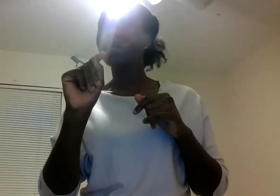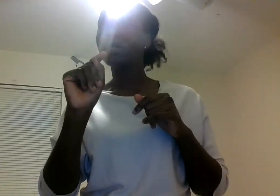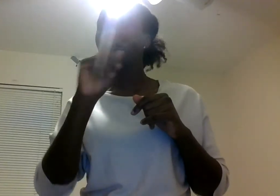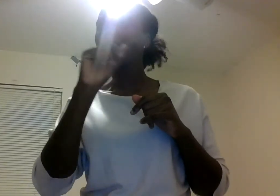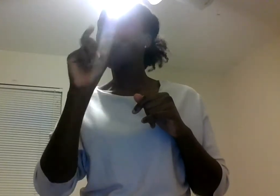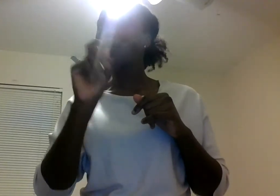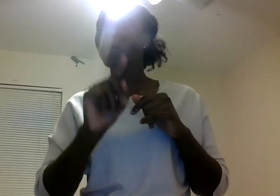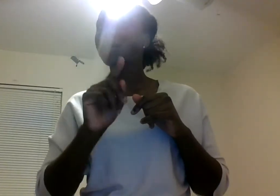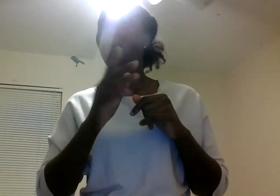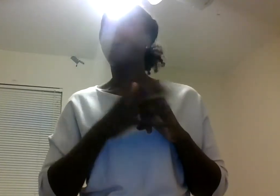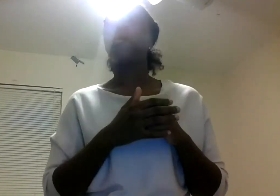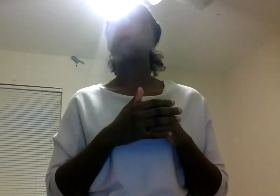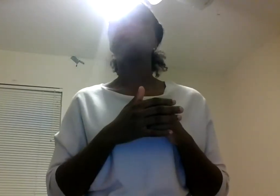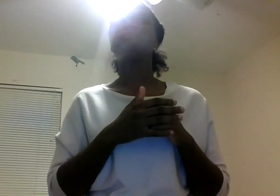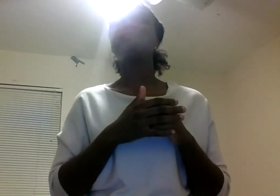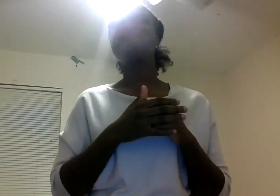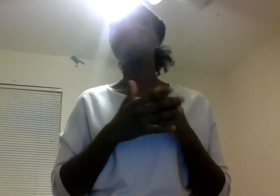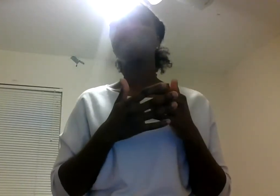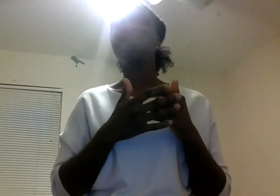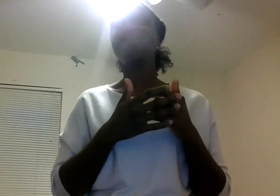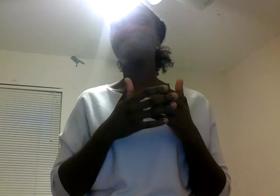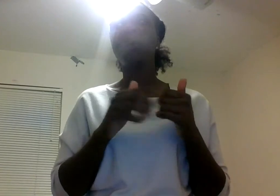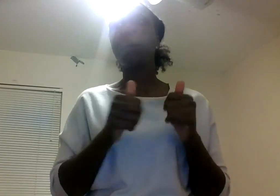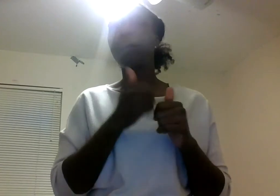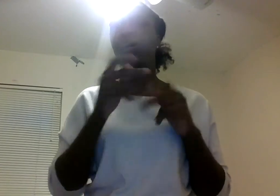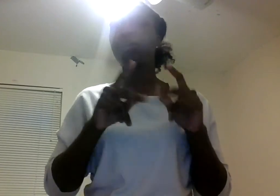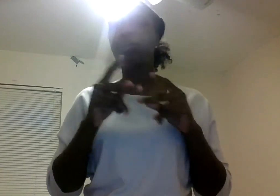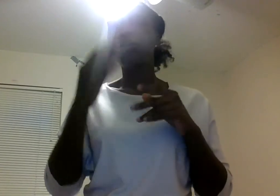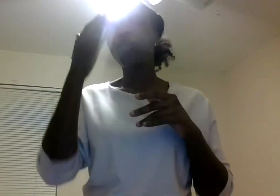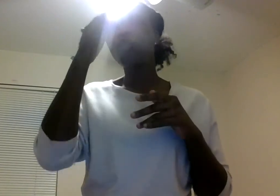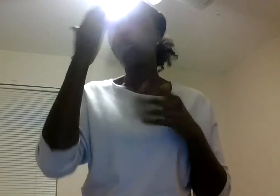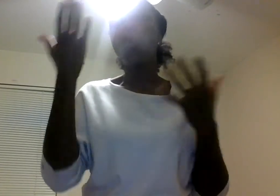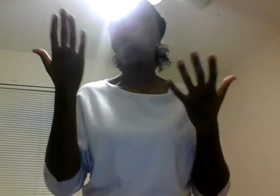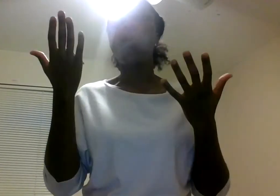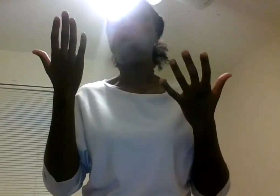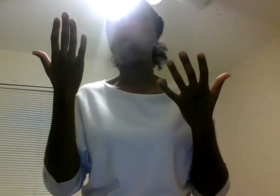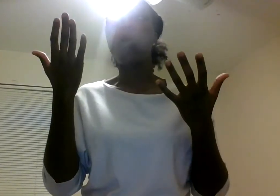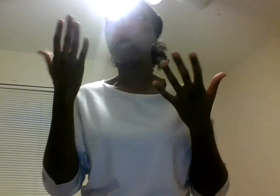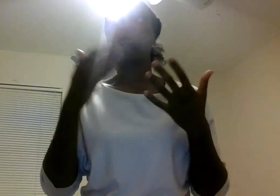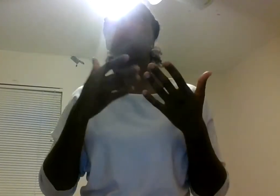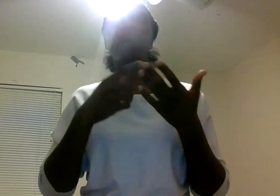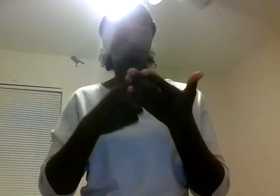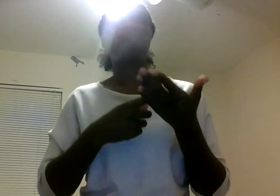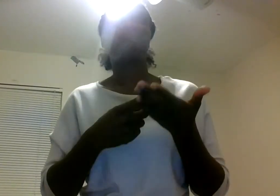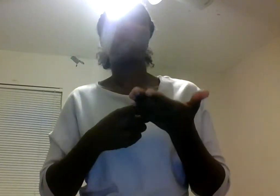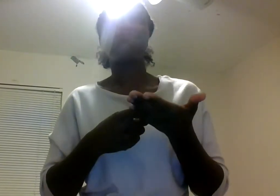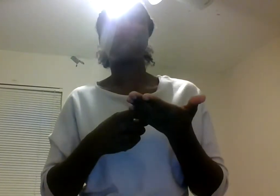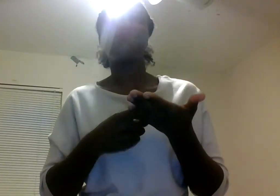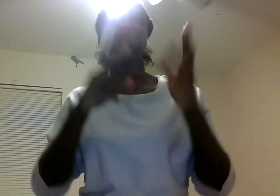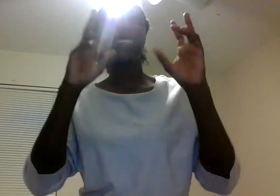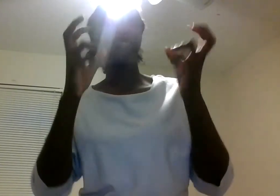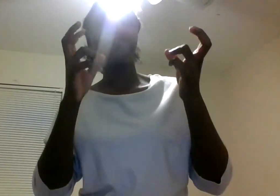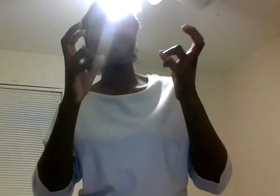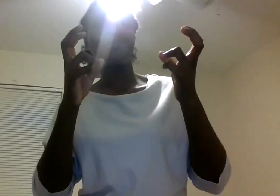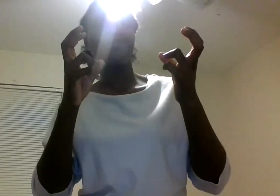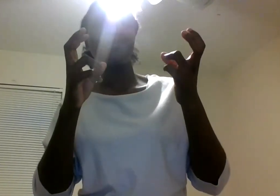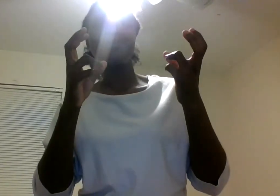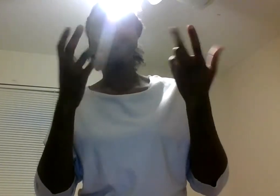are introduced, or there is a program, or there is a meeting, so there is an agenda, so people know what your topic is all about.